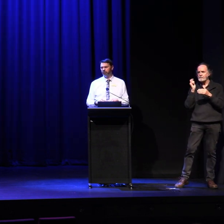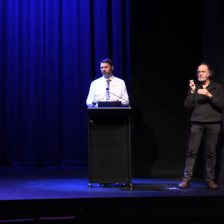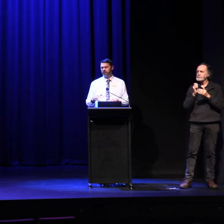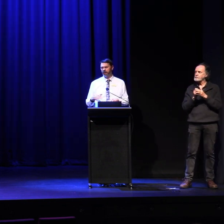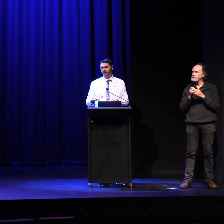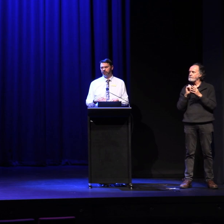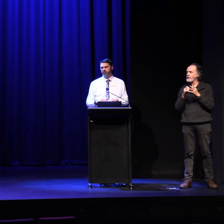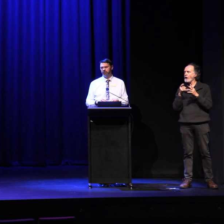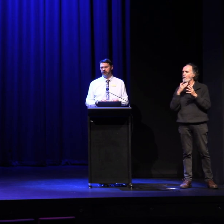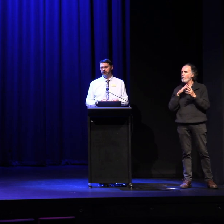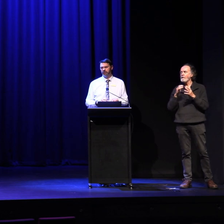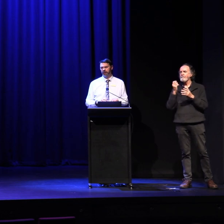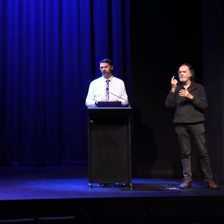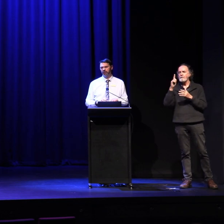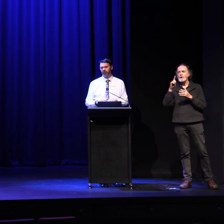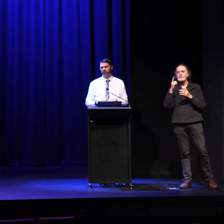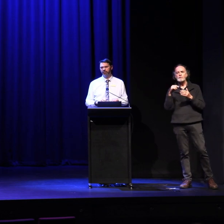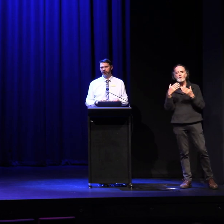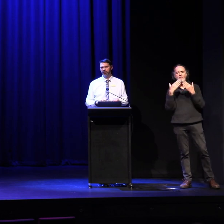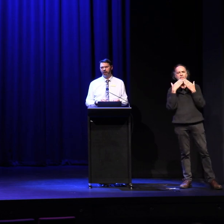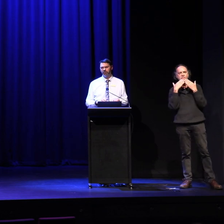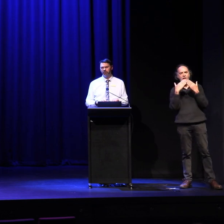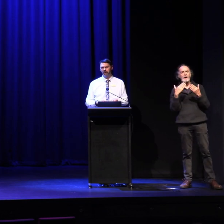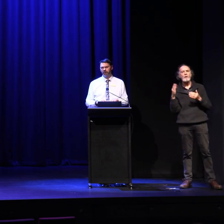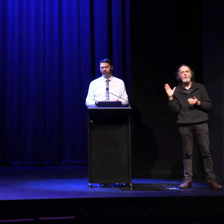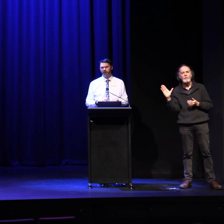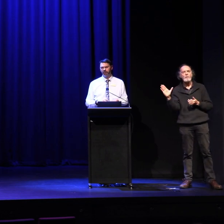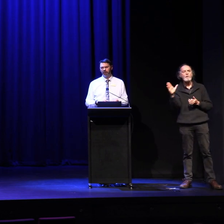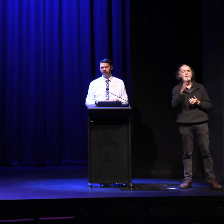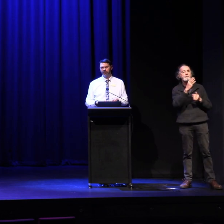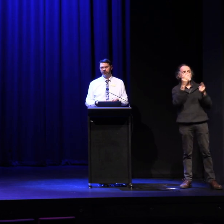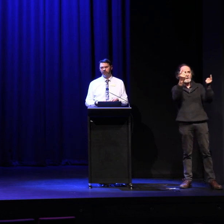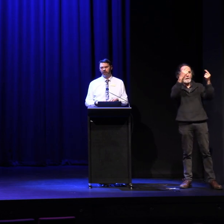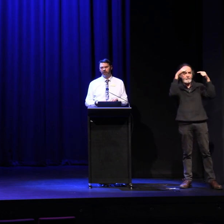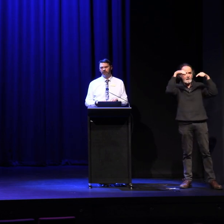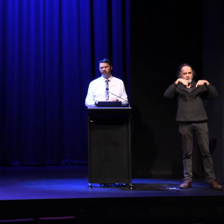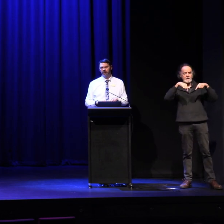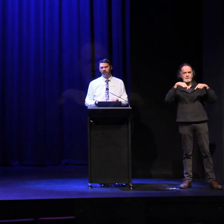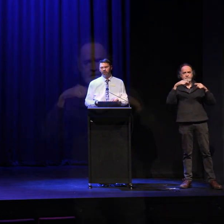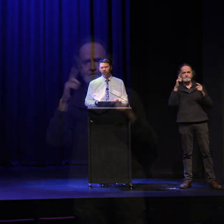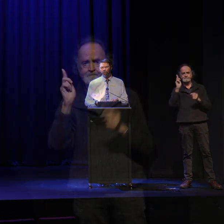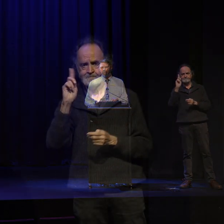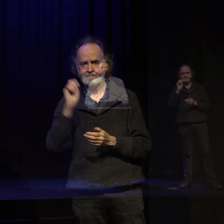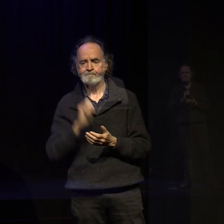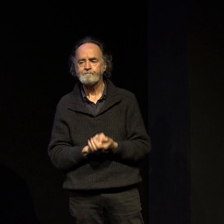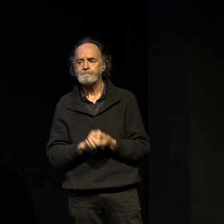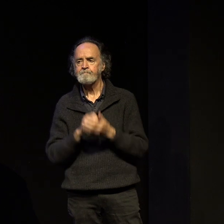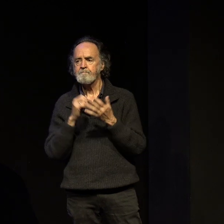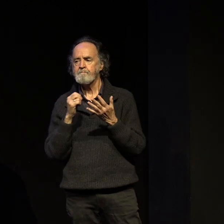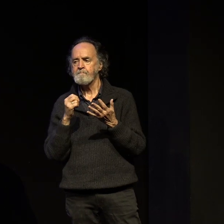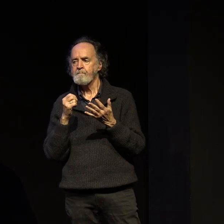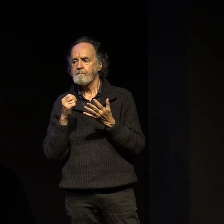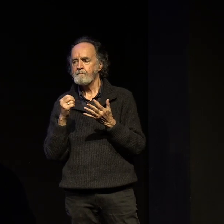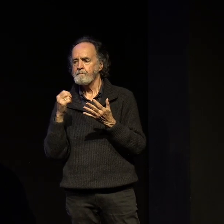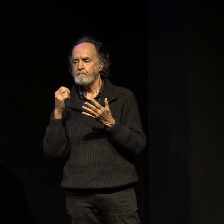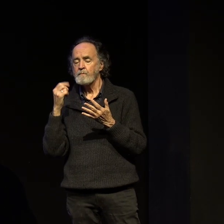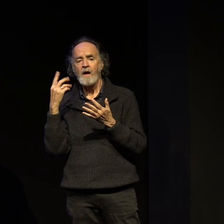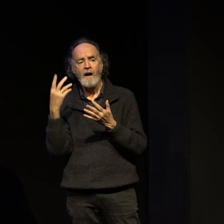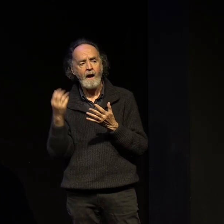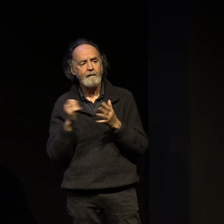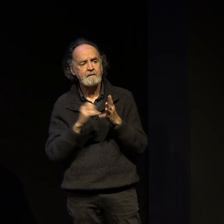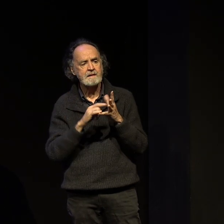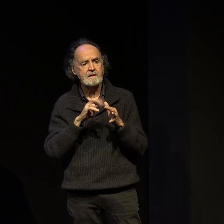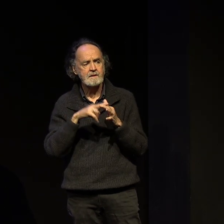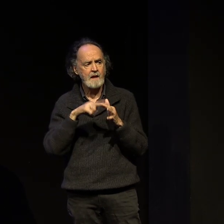but i want to take the opportunity to thank everyone very much for coming along tonight we have staff here from